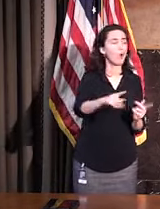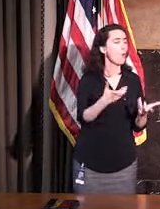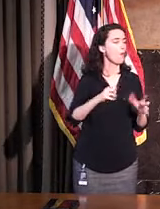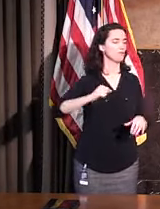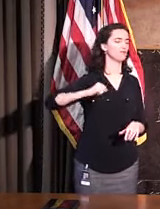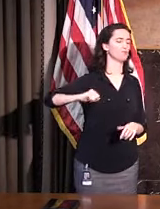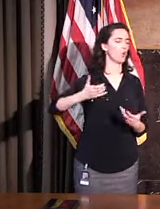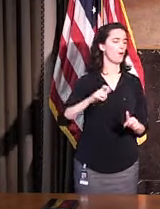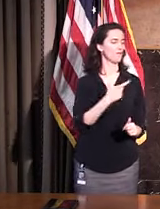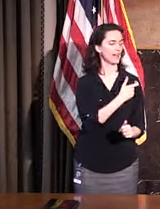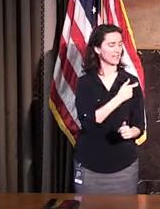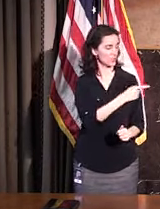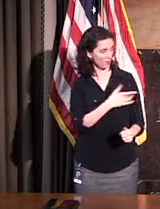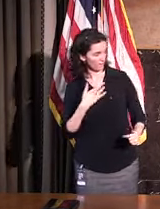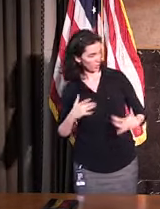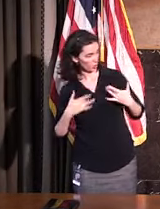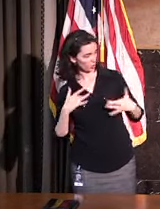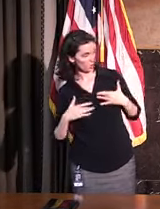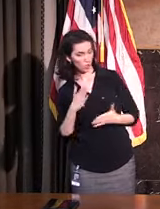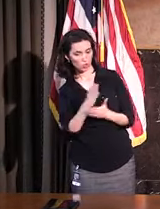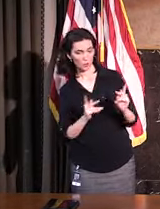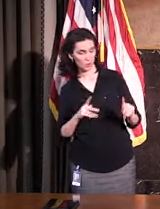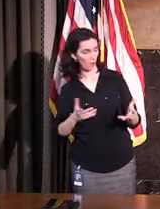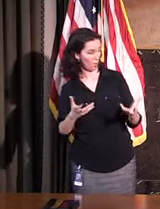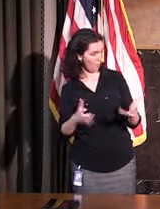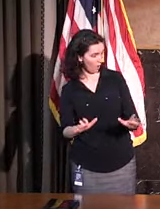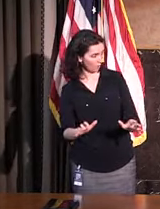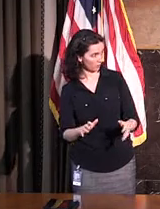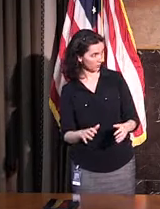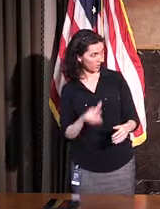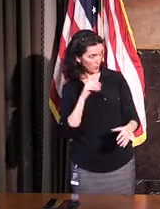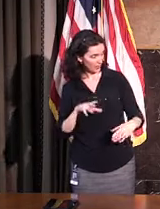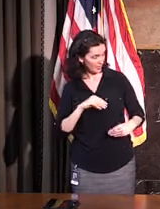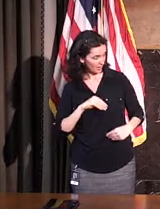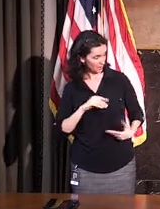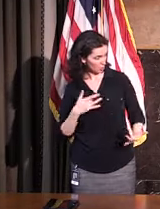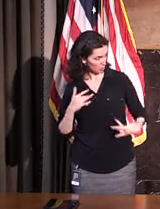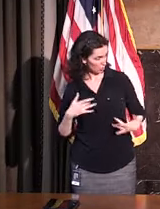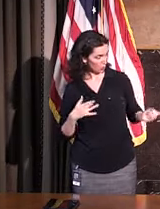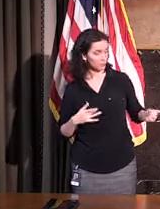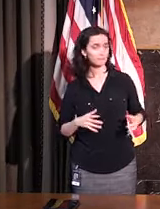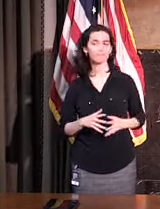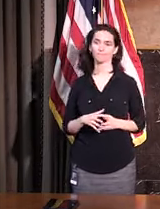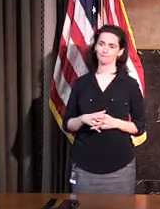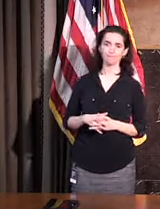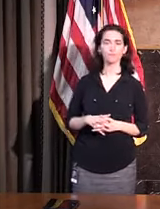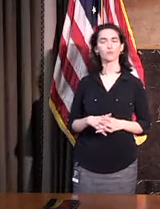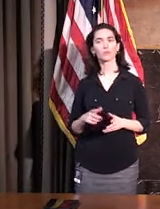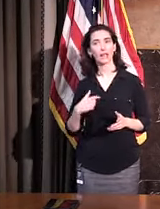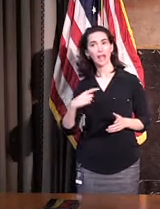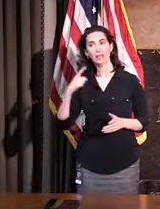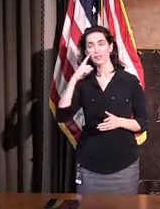concern that people are not taking the vaccine as much as we hoped they would? I think they all would have been used. I